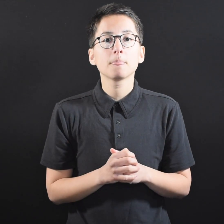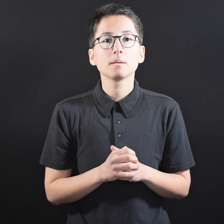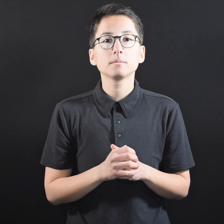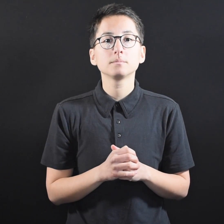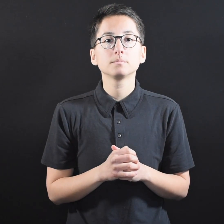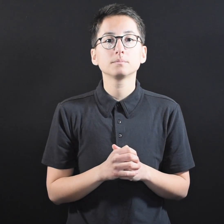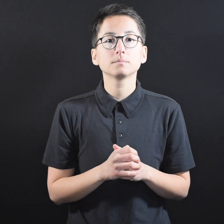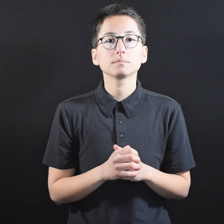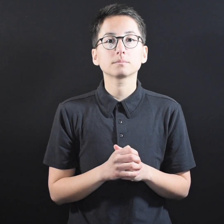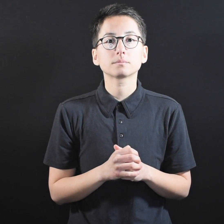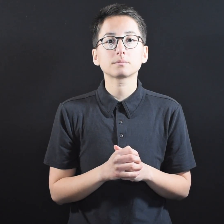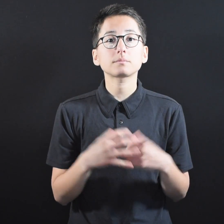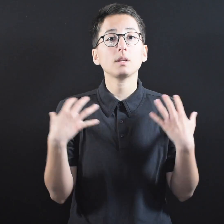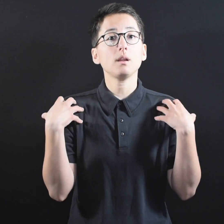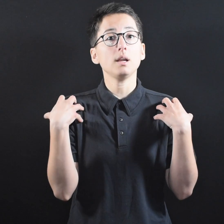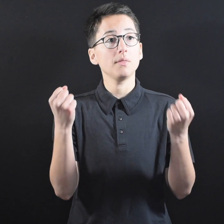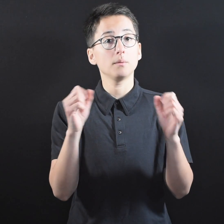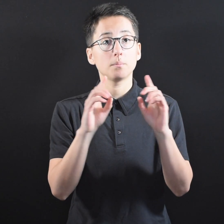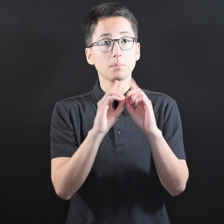will try to reach you by phone first